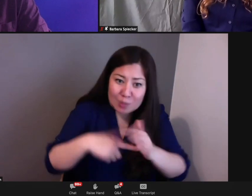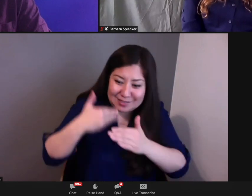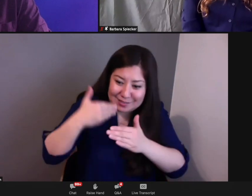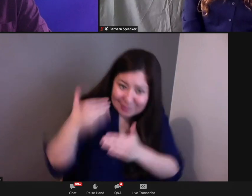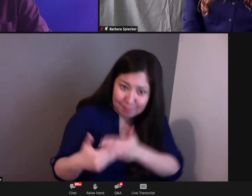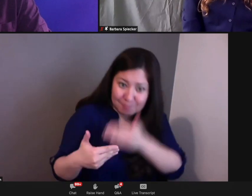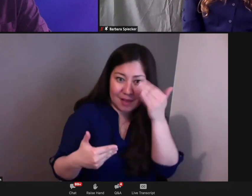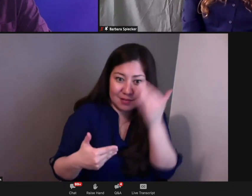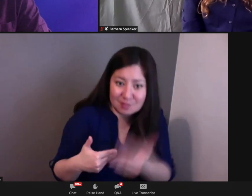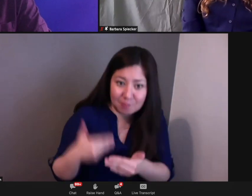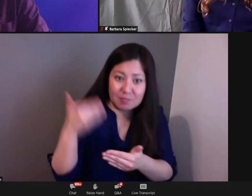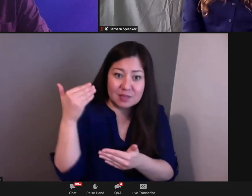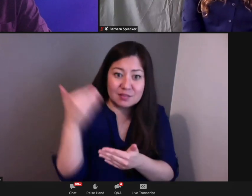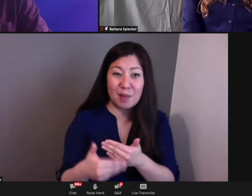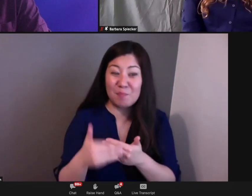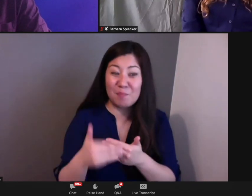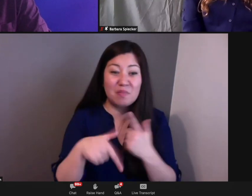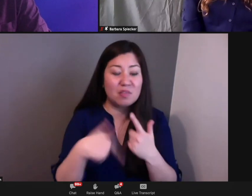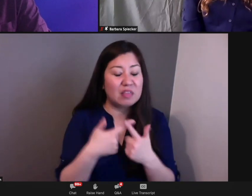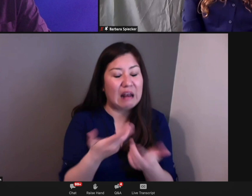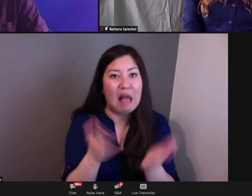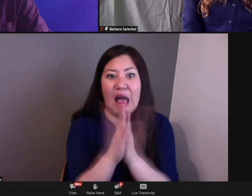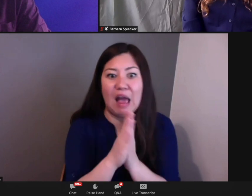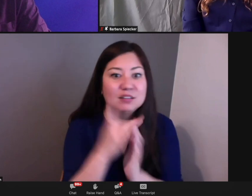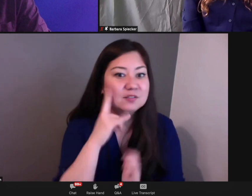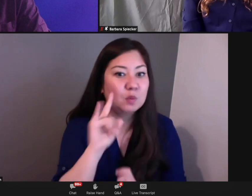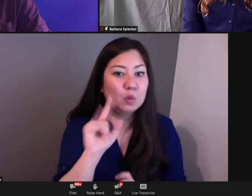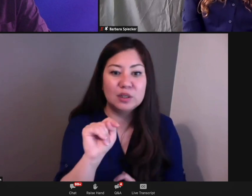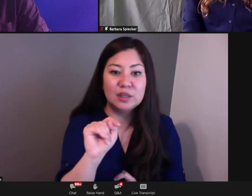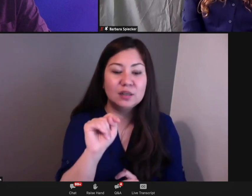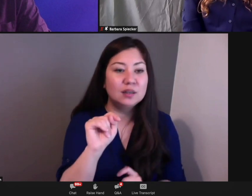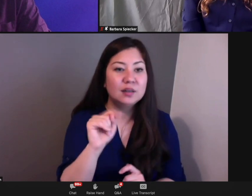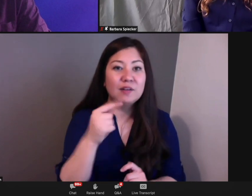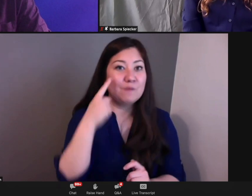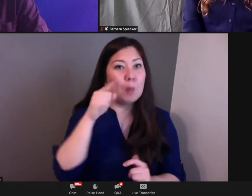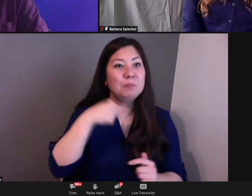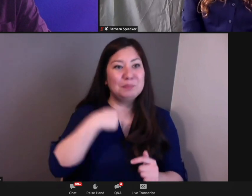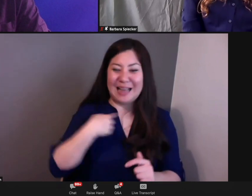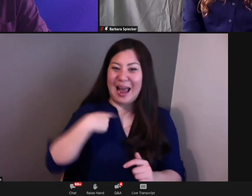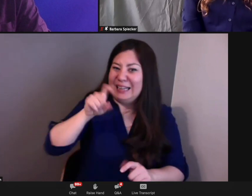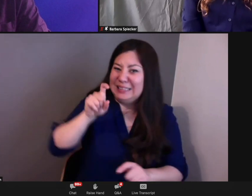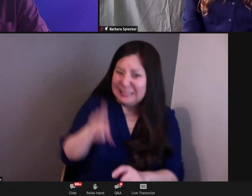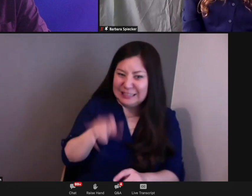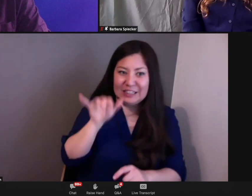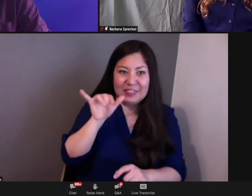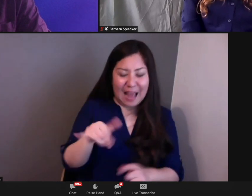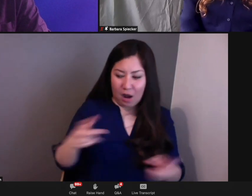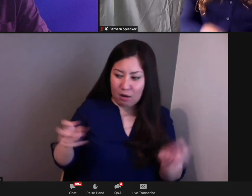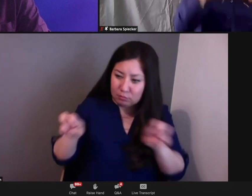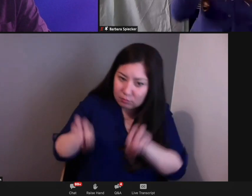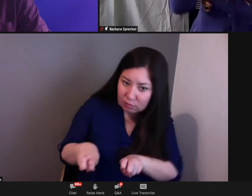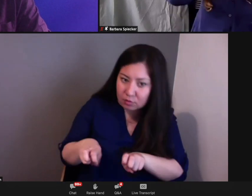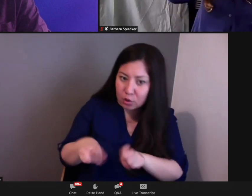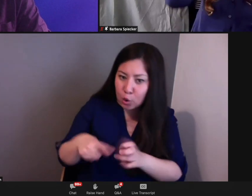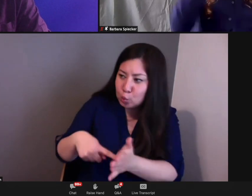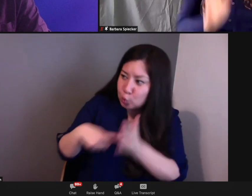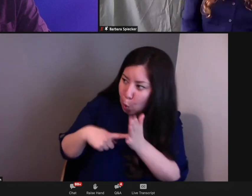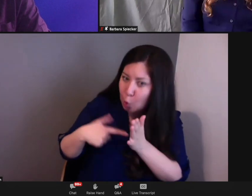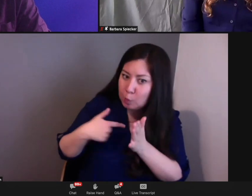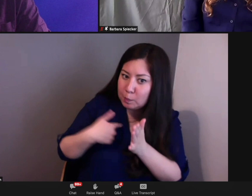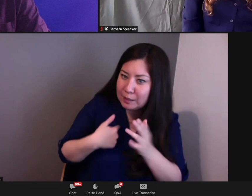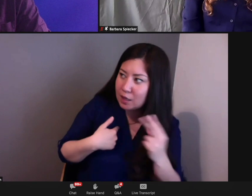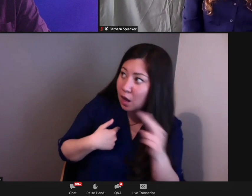so I was taking calculus and I think I might have failed or I was close to passing or close to failing, but